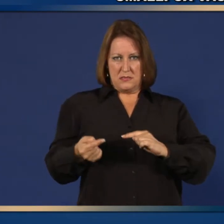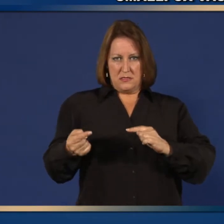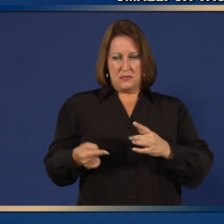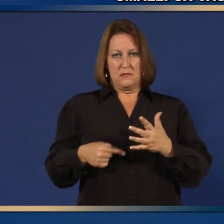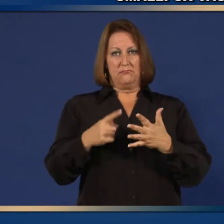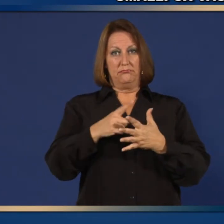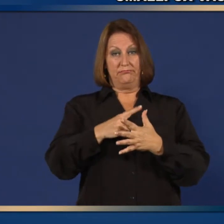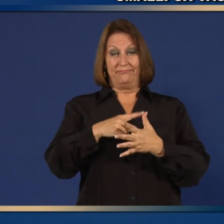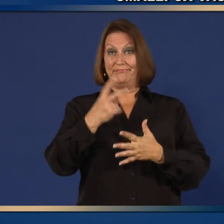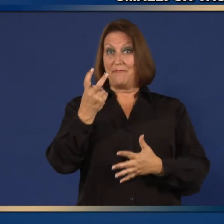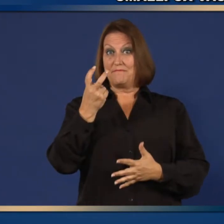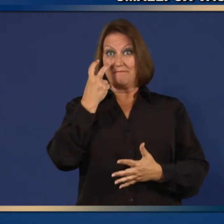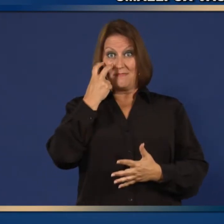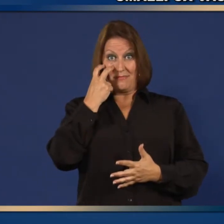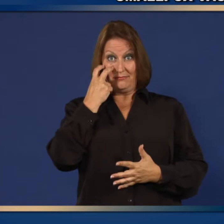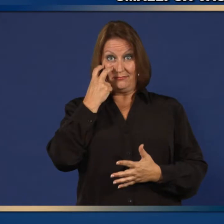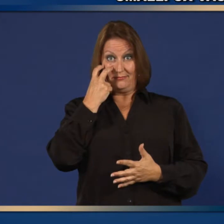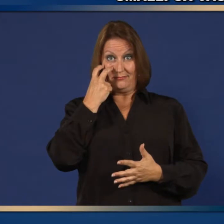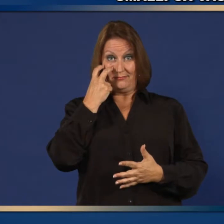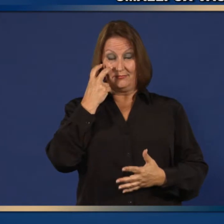blindness.